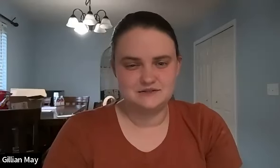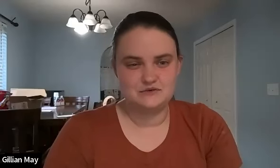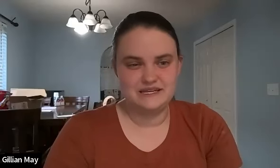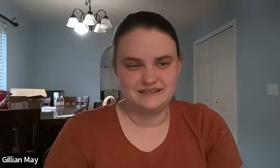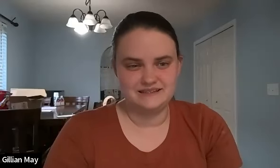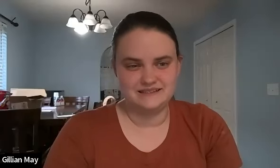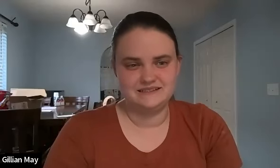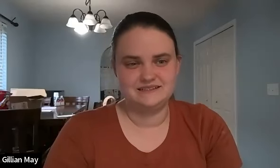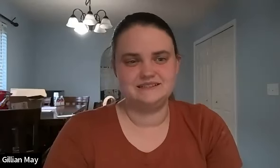Sweet.